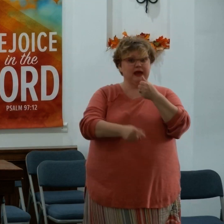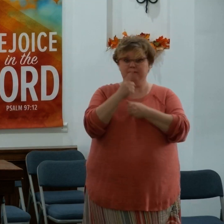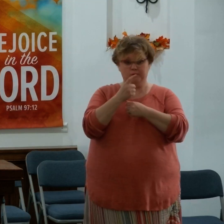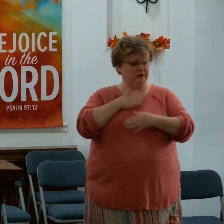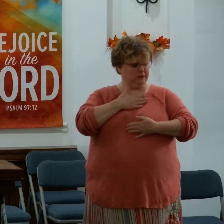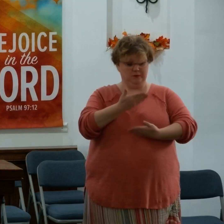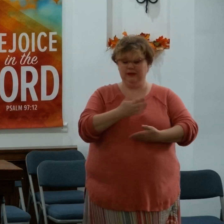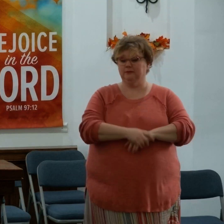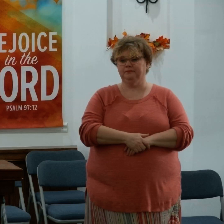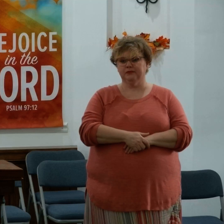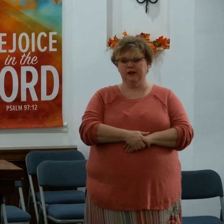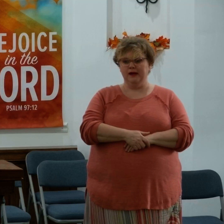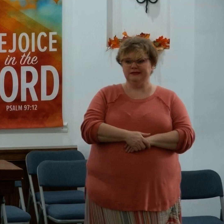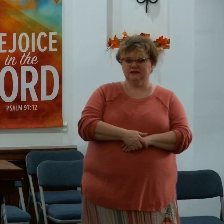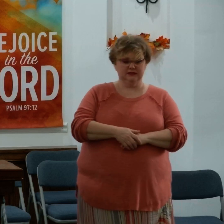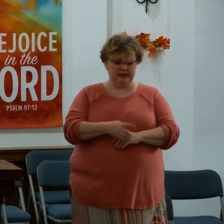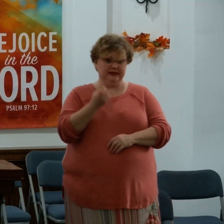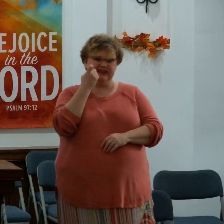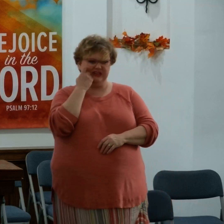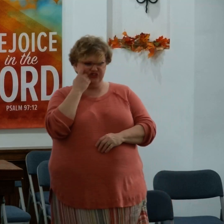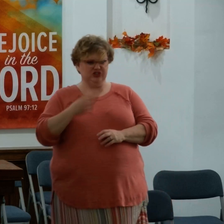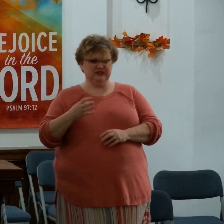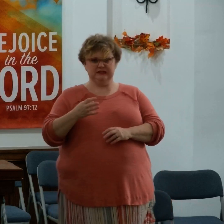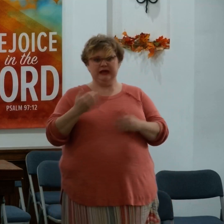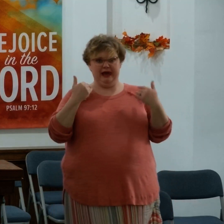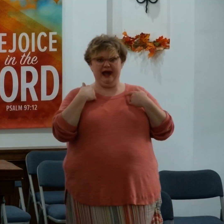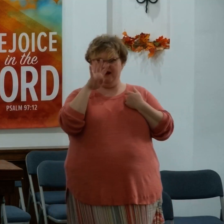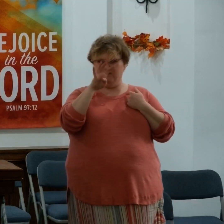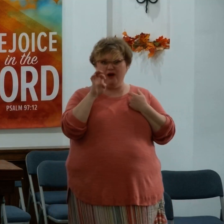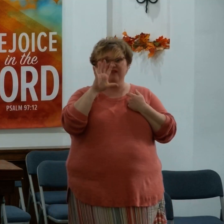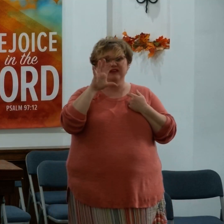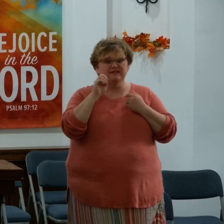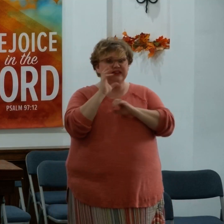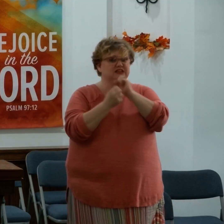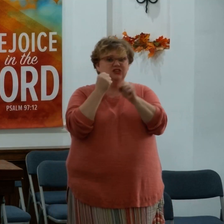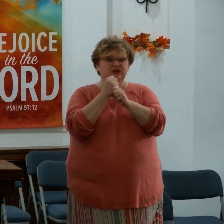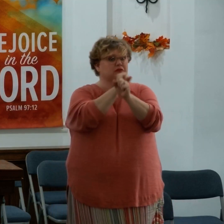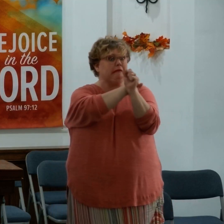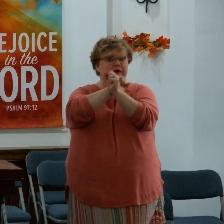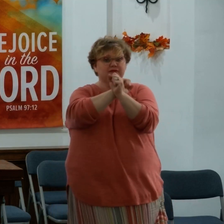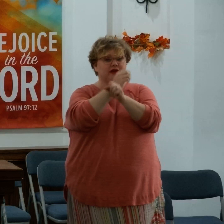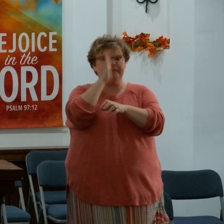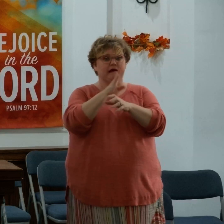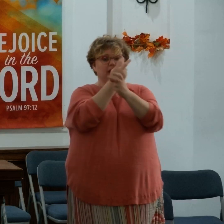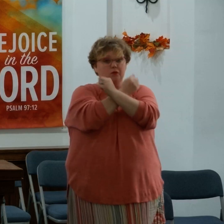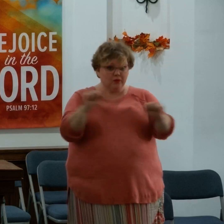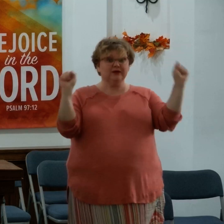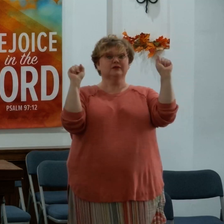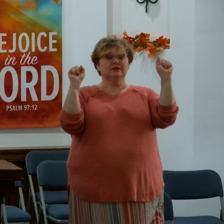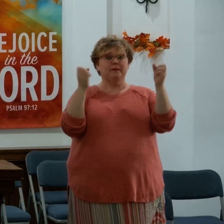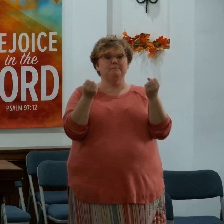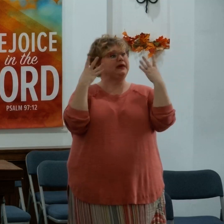was willing because they just spent 450 years in slavery. And God's rescued them with a mighty hand with many